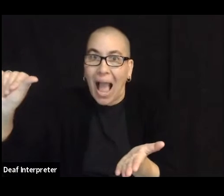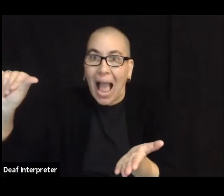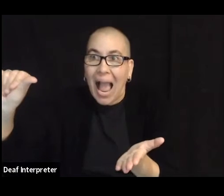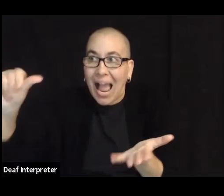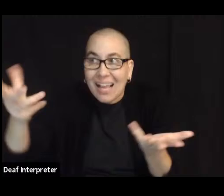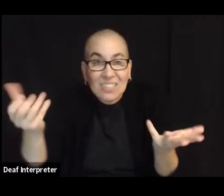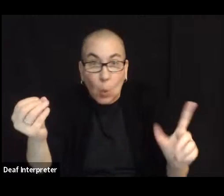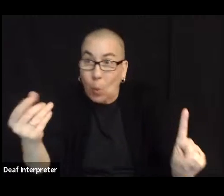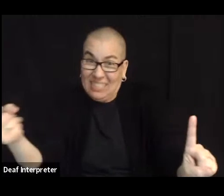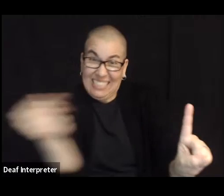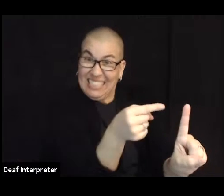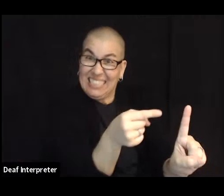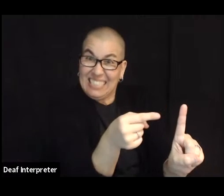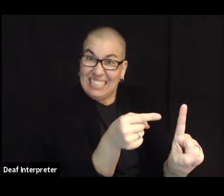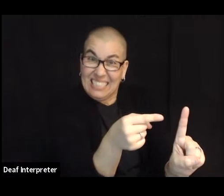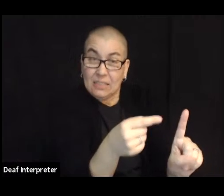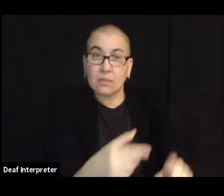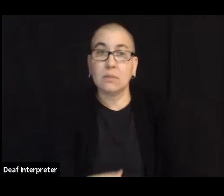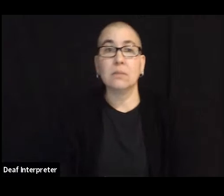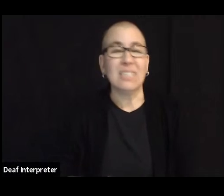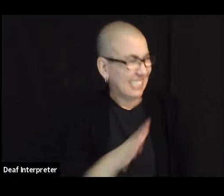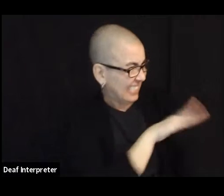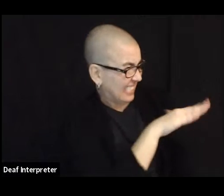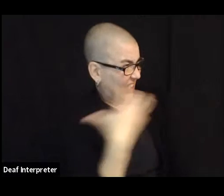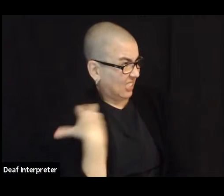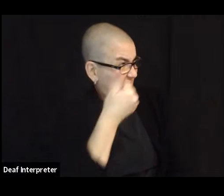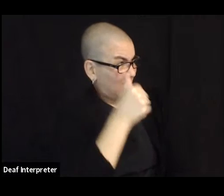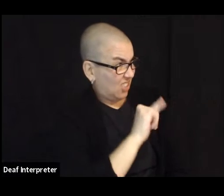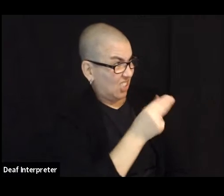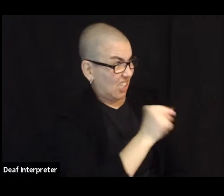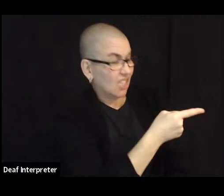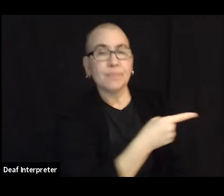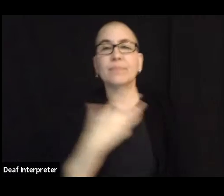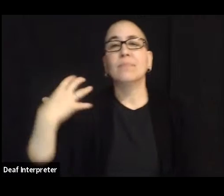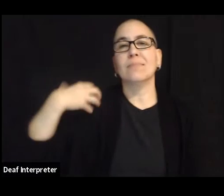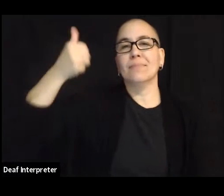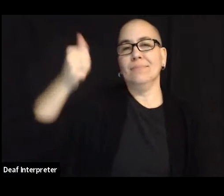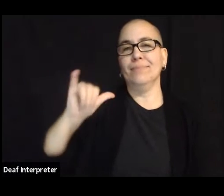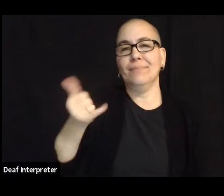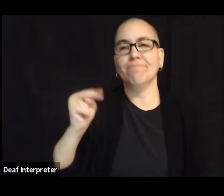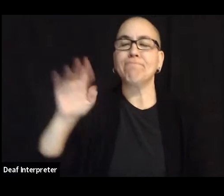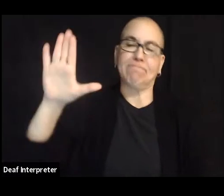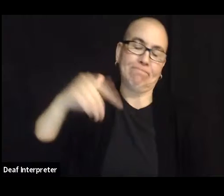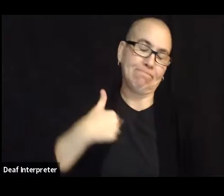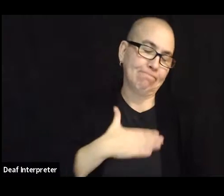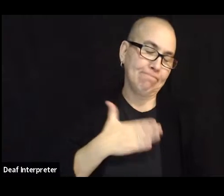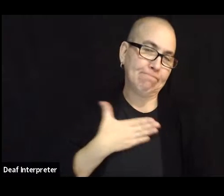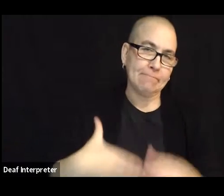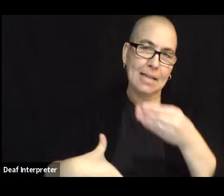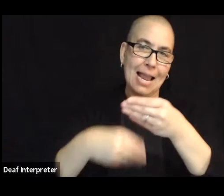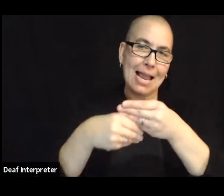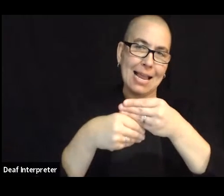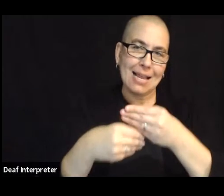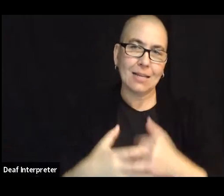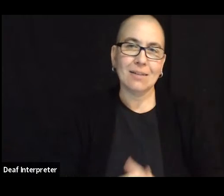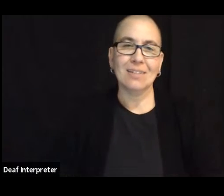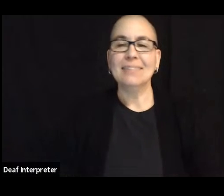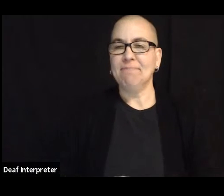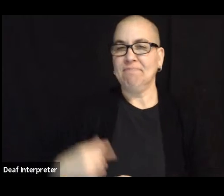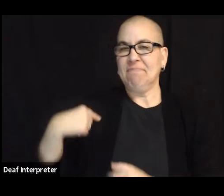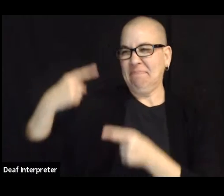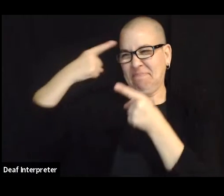that. Yes, this is Jan. I would just agree, Jeremy, that there is